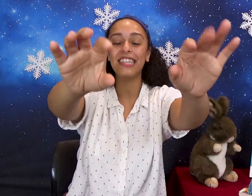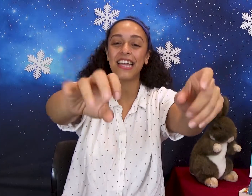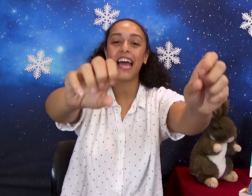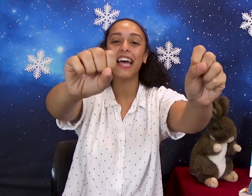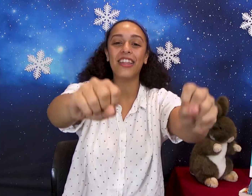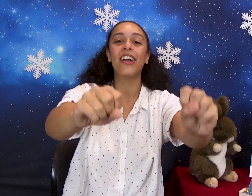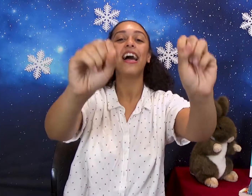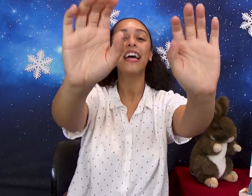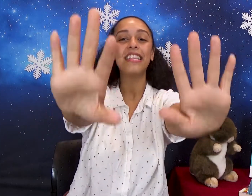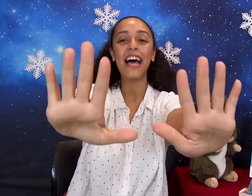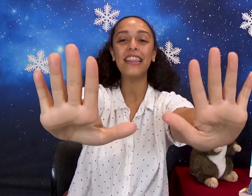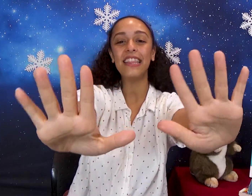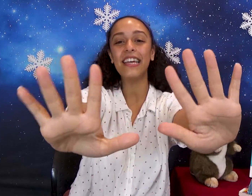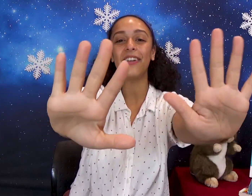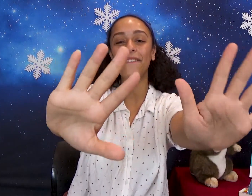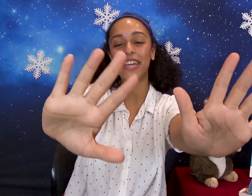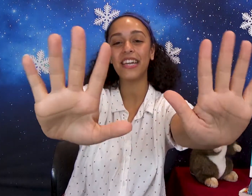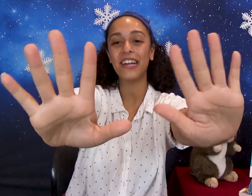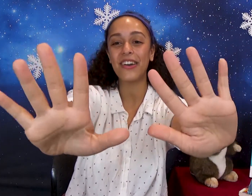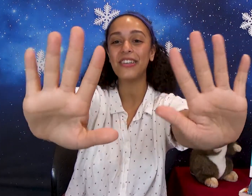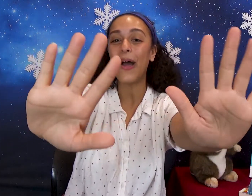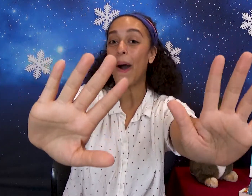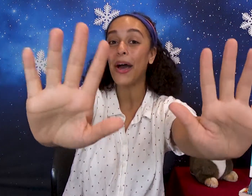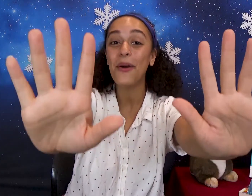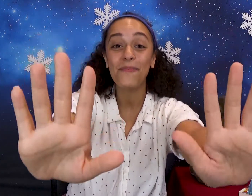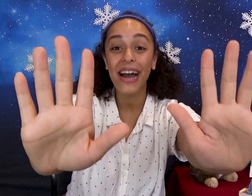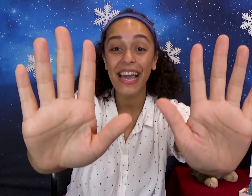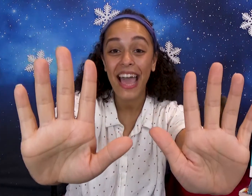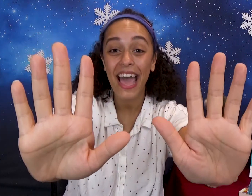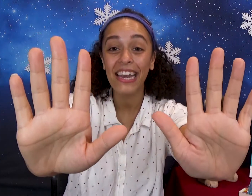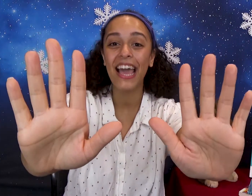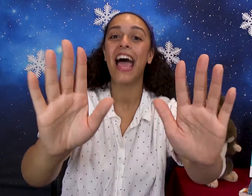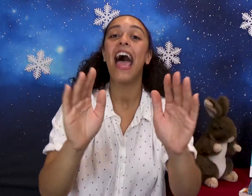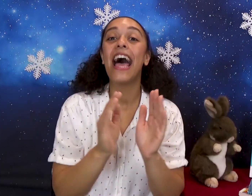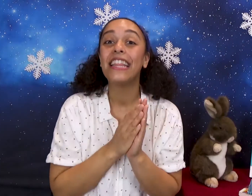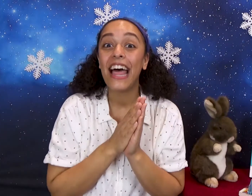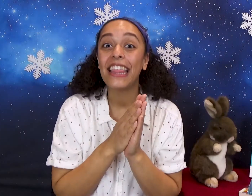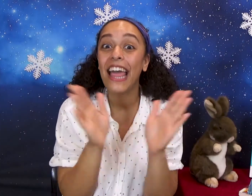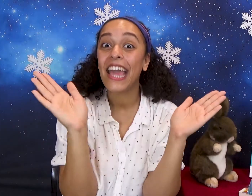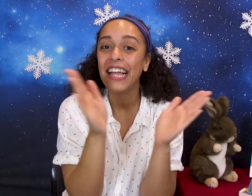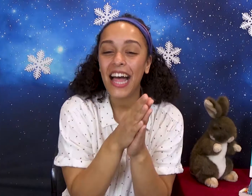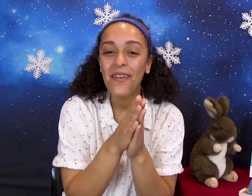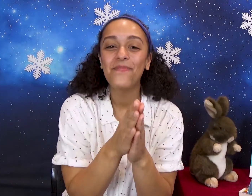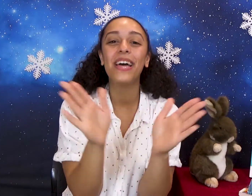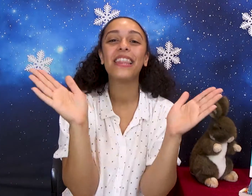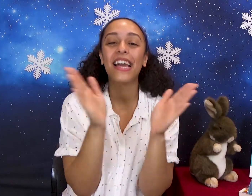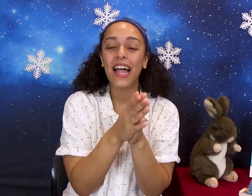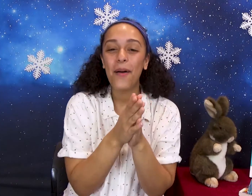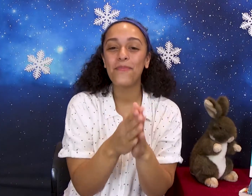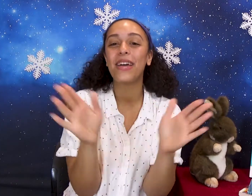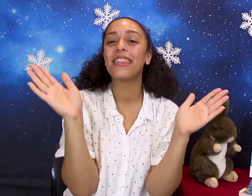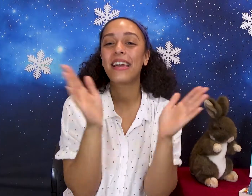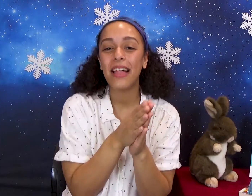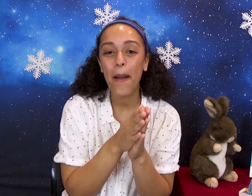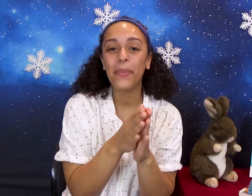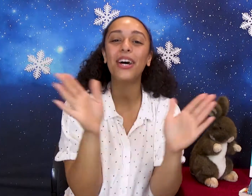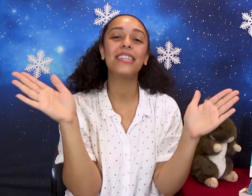together. Ten little fingers on my hand. Then they clap and they clap and they clap all